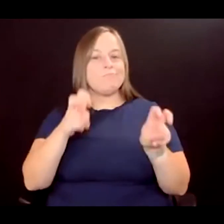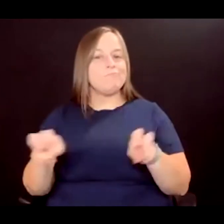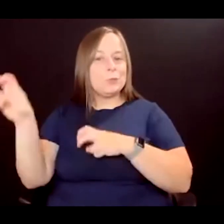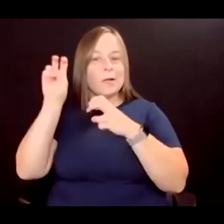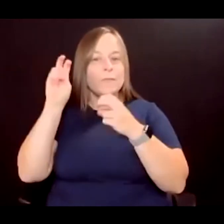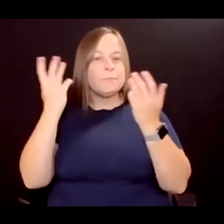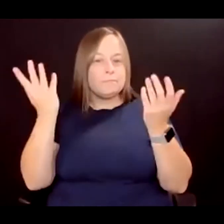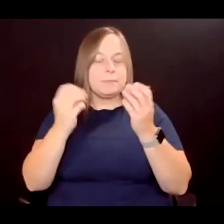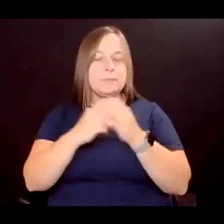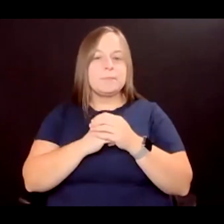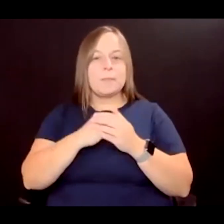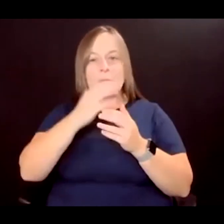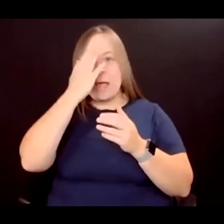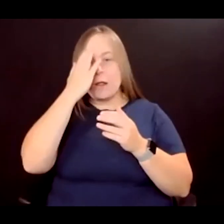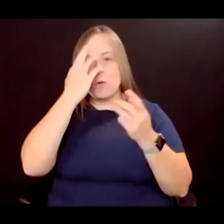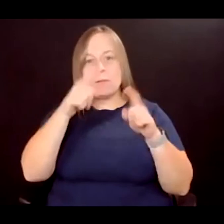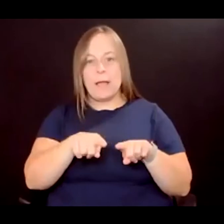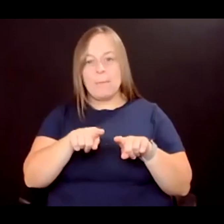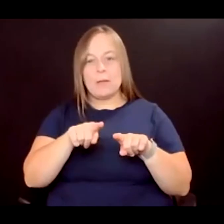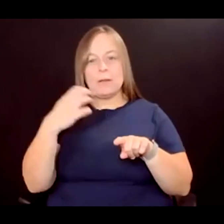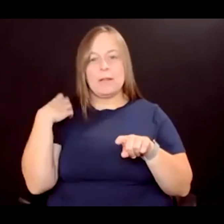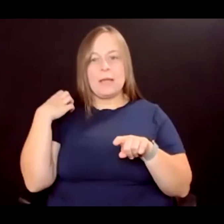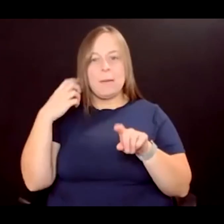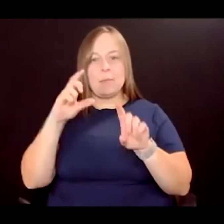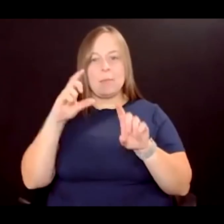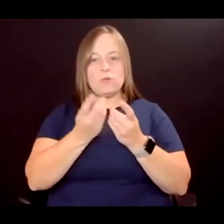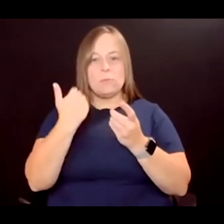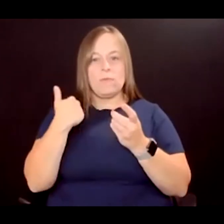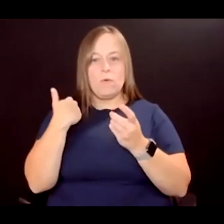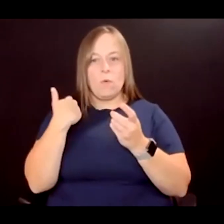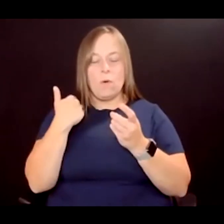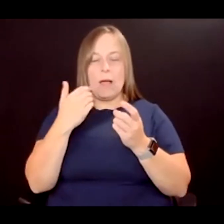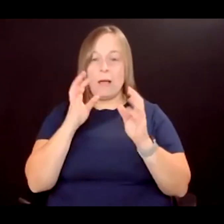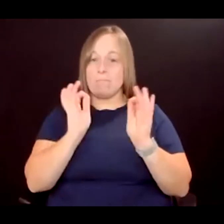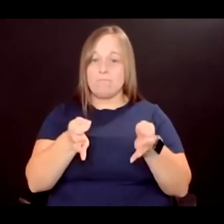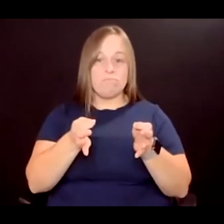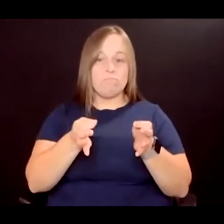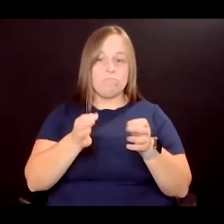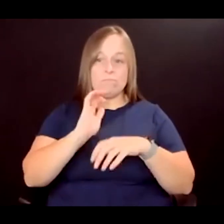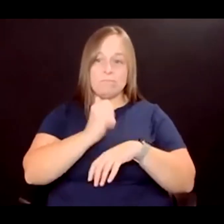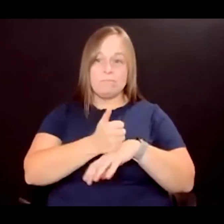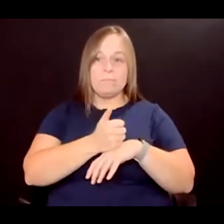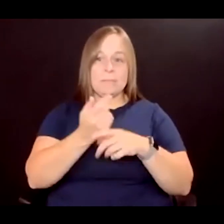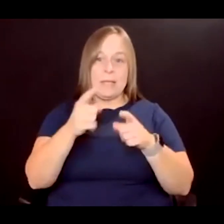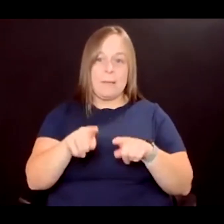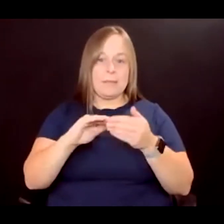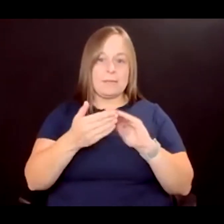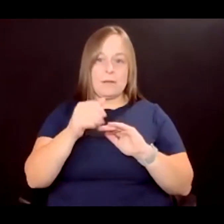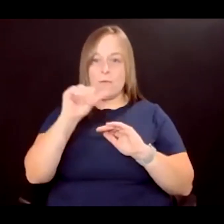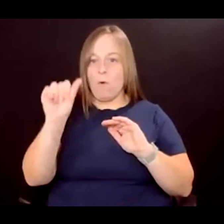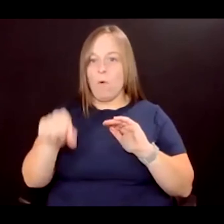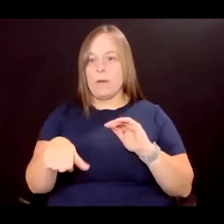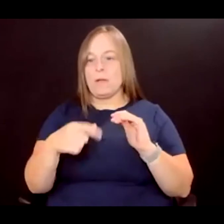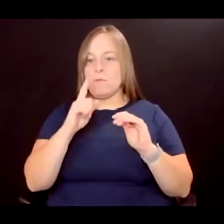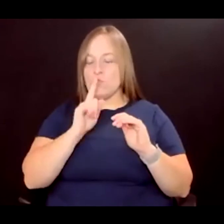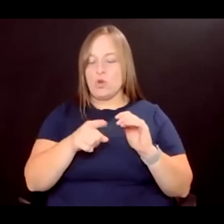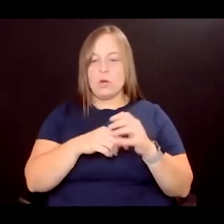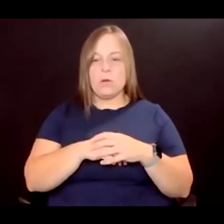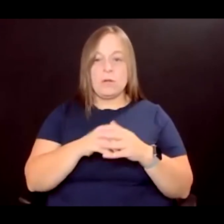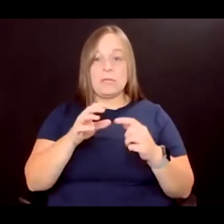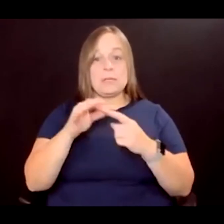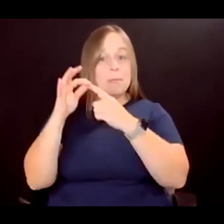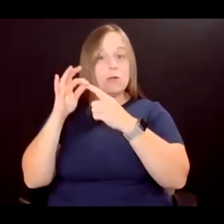to improve that system, change that system, replace that system, and respond more quickly to people like me who just